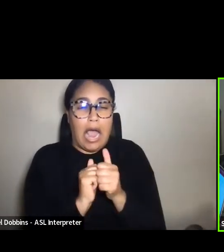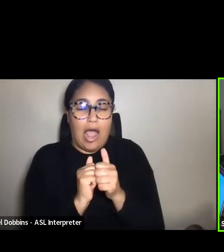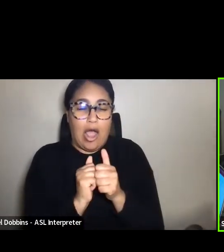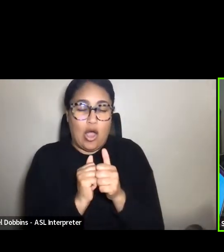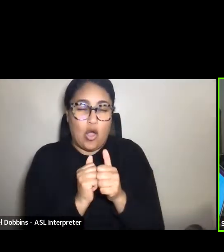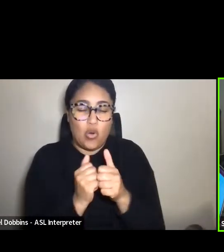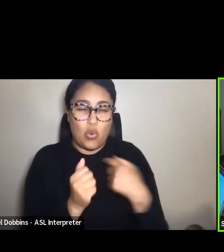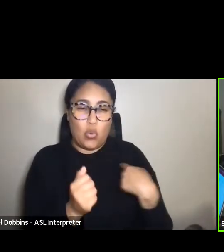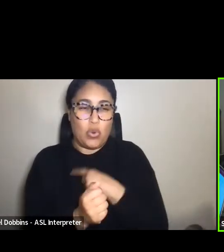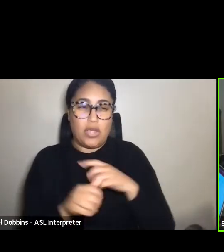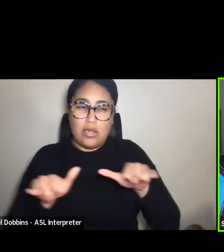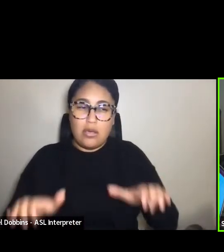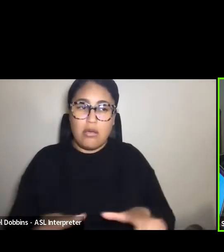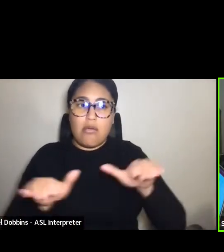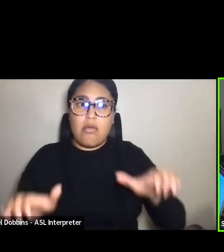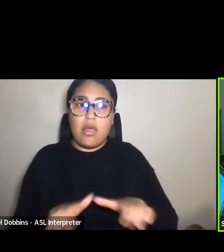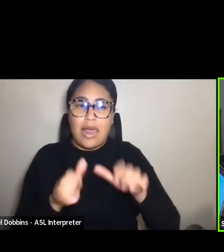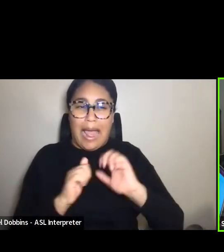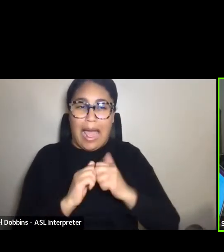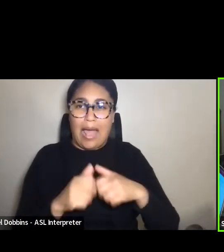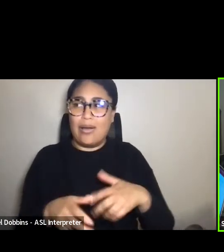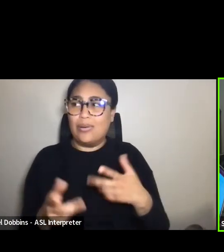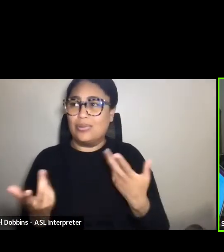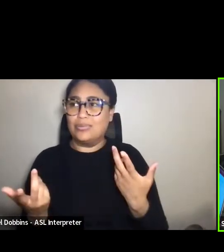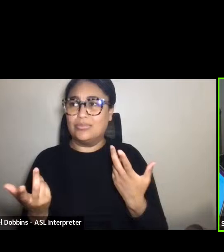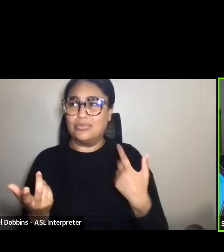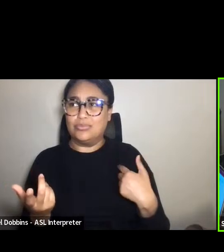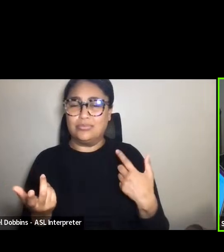kind of an environment? It's kind of like going from